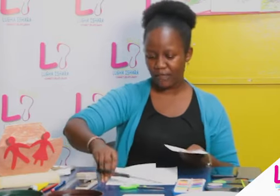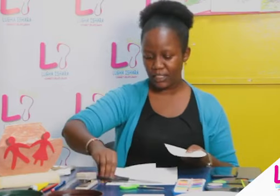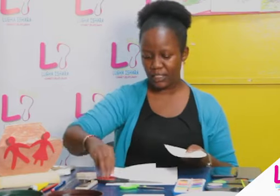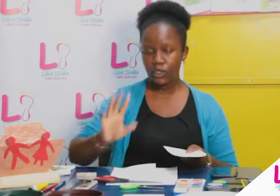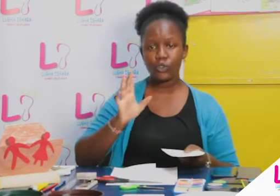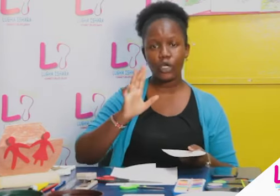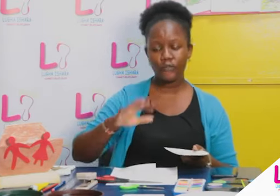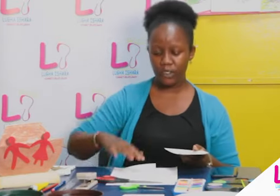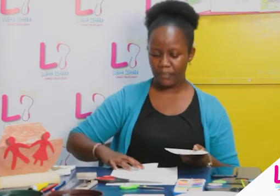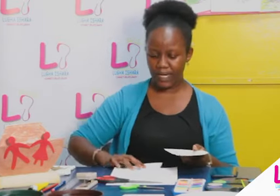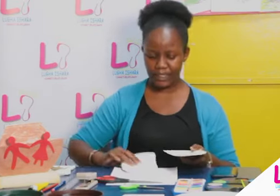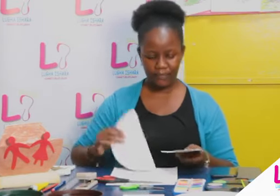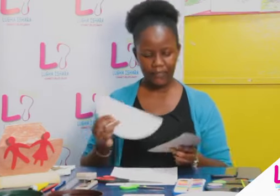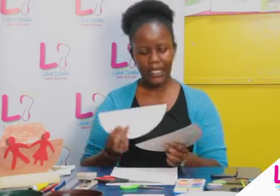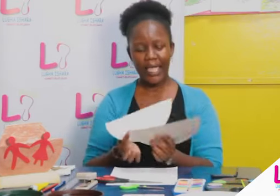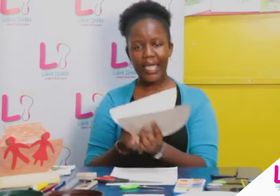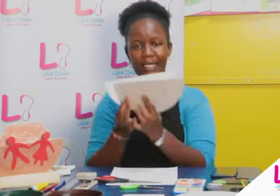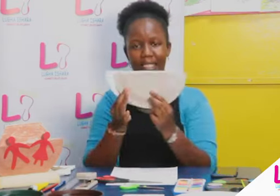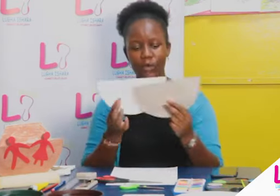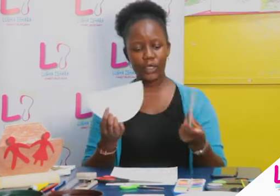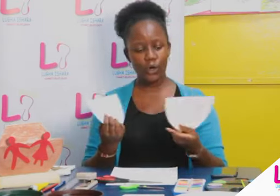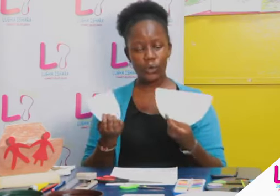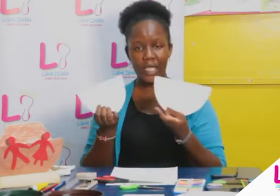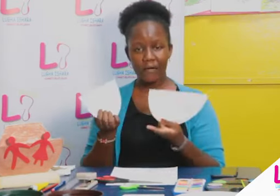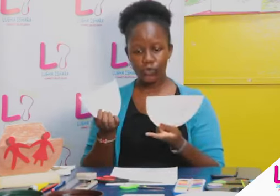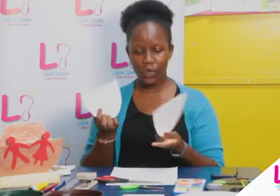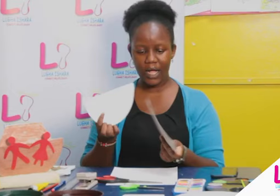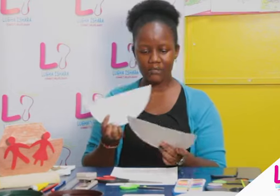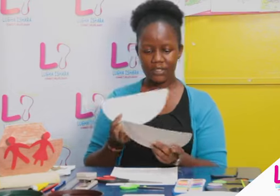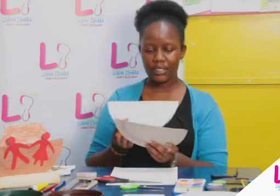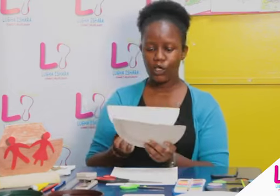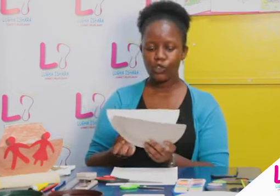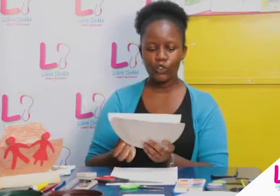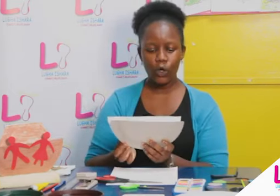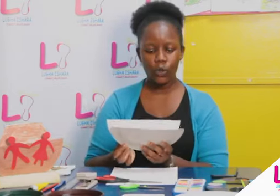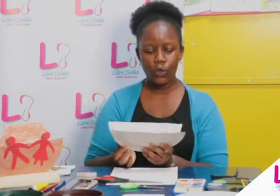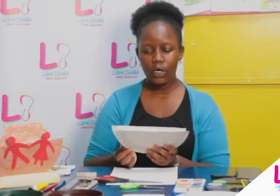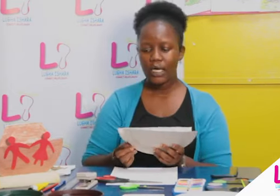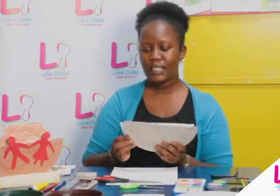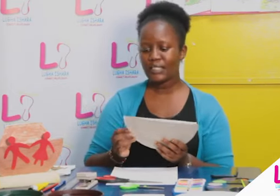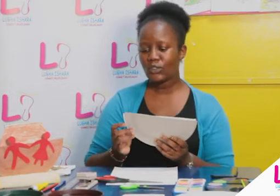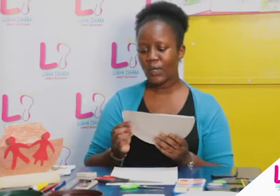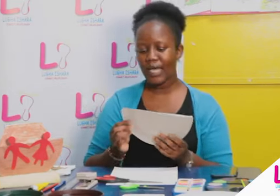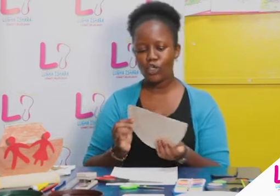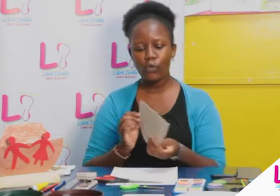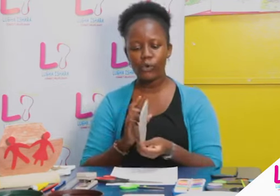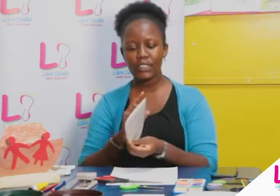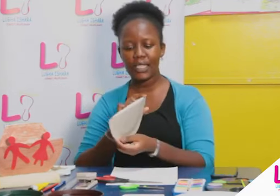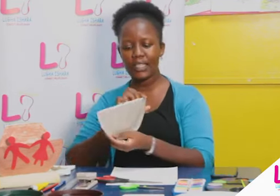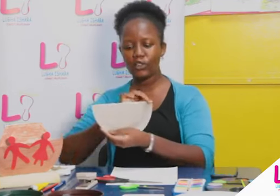perfect, so don't feel bad. And there we go, we have 2 halves. So this is where you put the